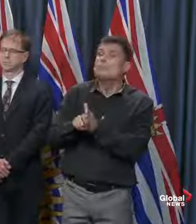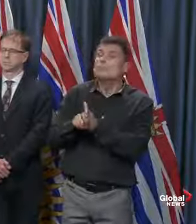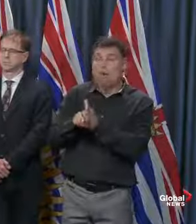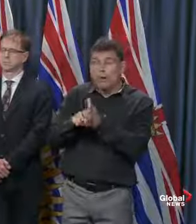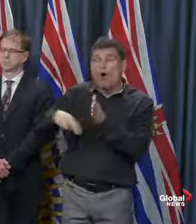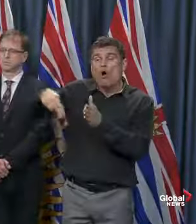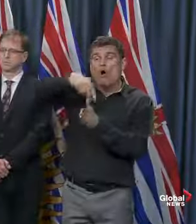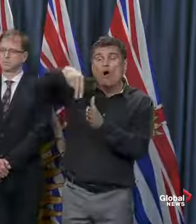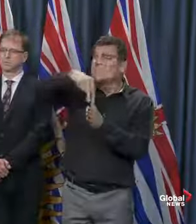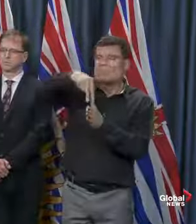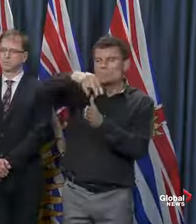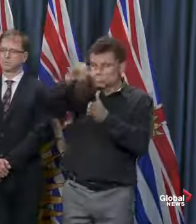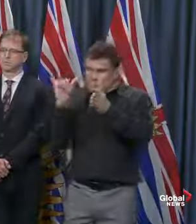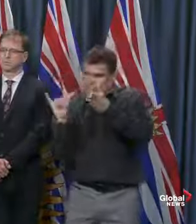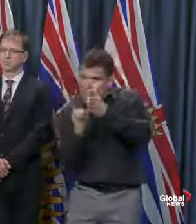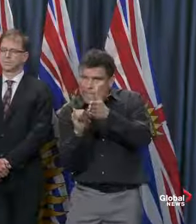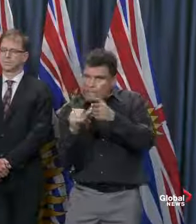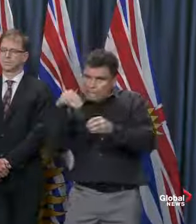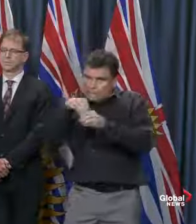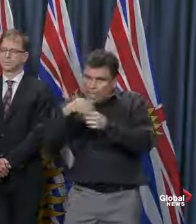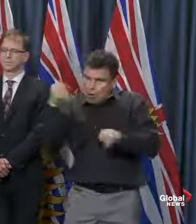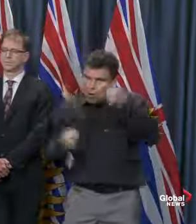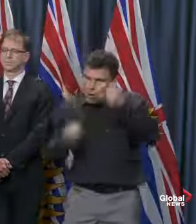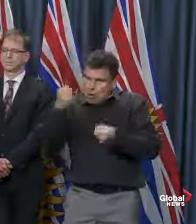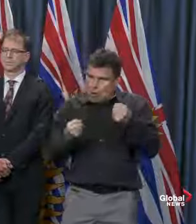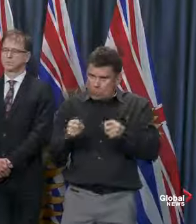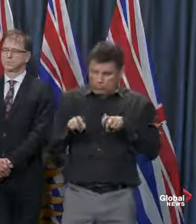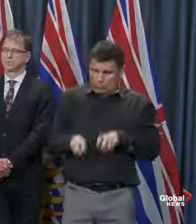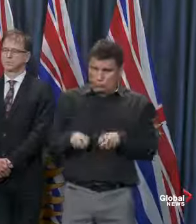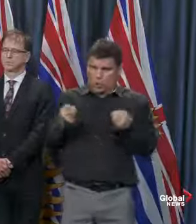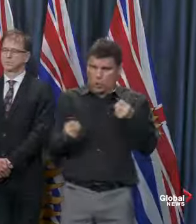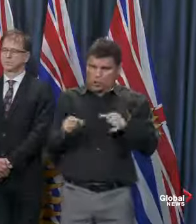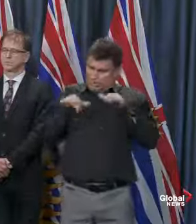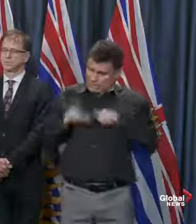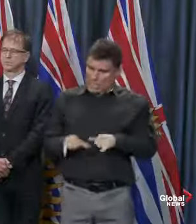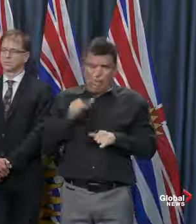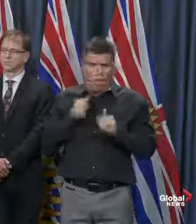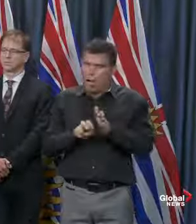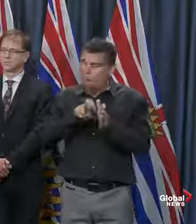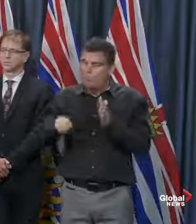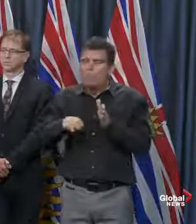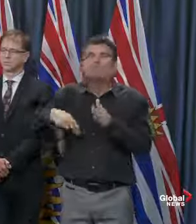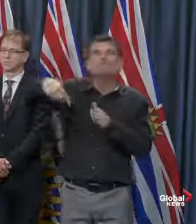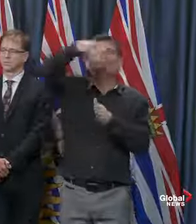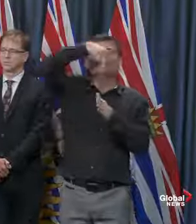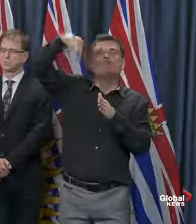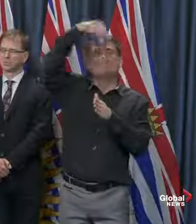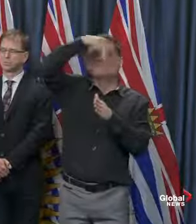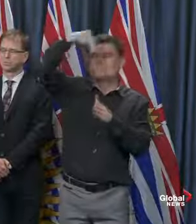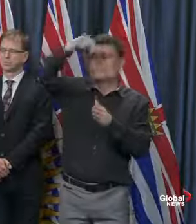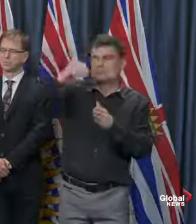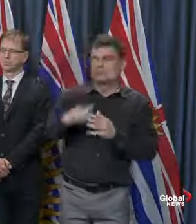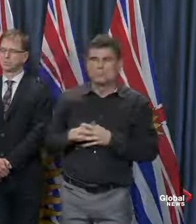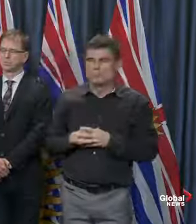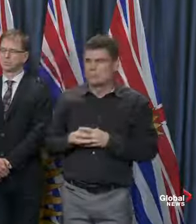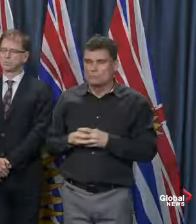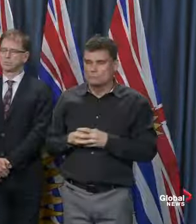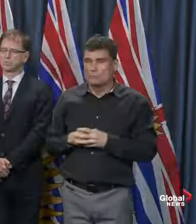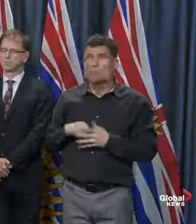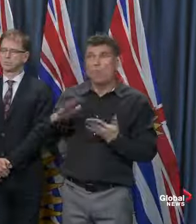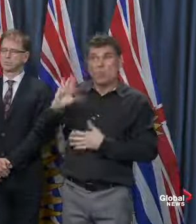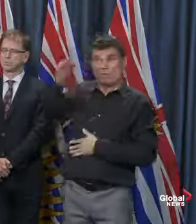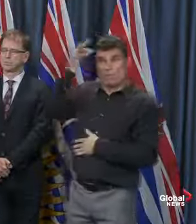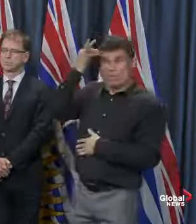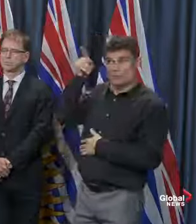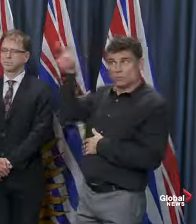the next coming weeks. And that's a measure that we've heard from the federal government will be implemented soon